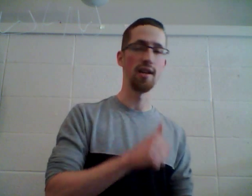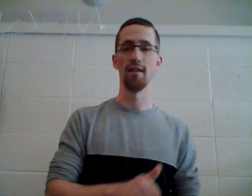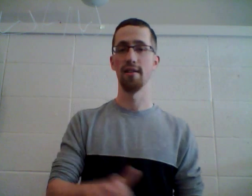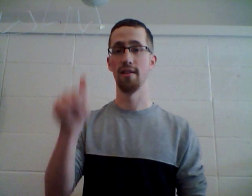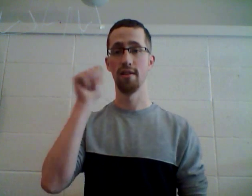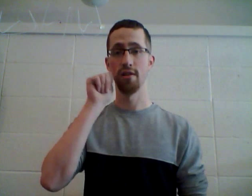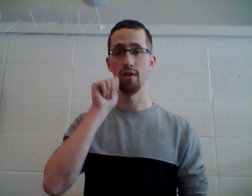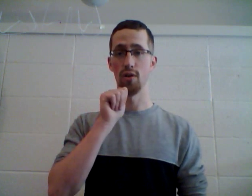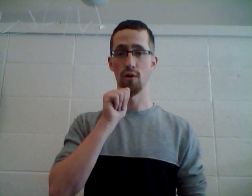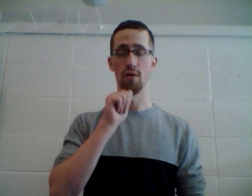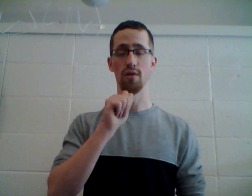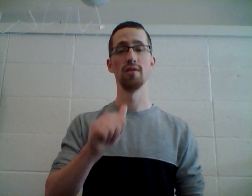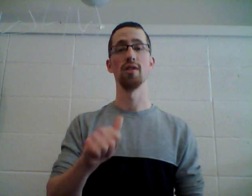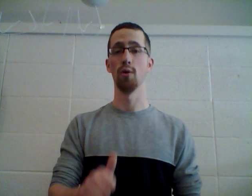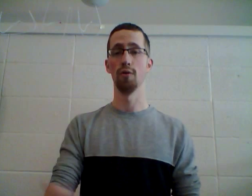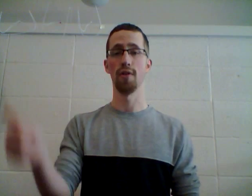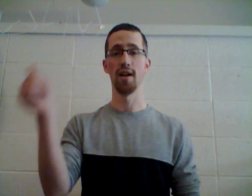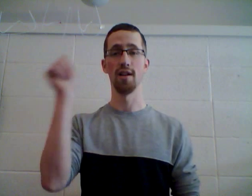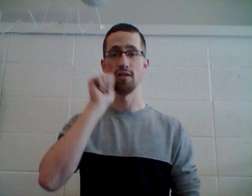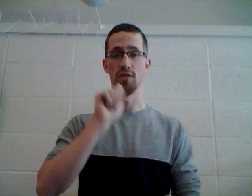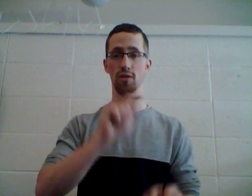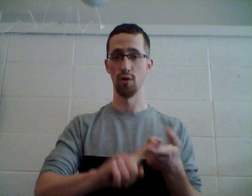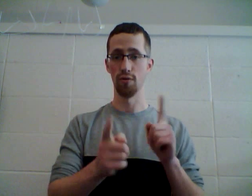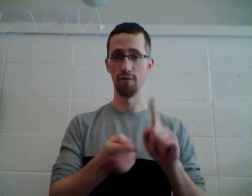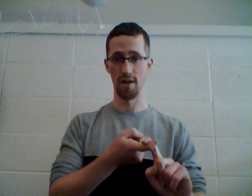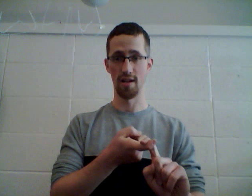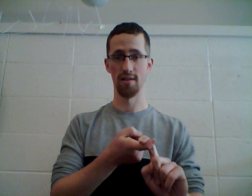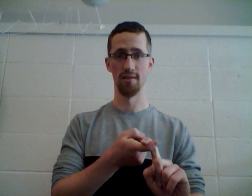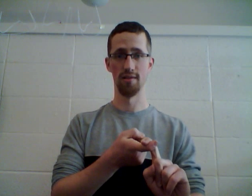chin. Girl. So girlfriend is girlfriend.